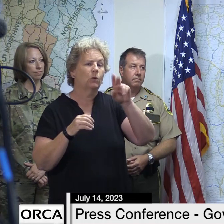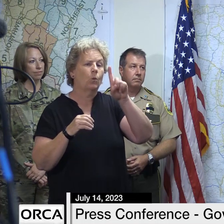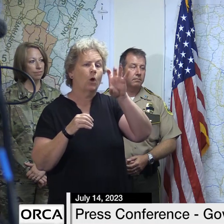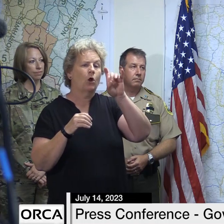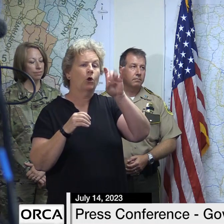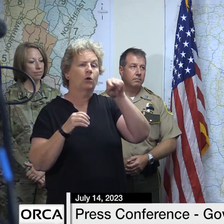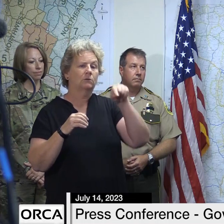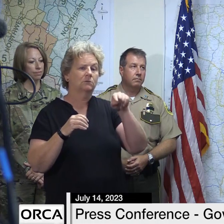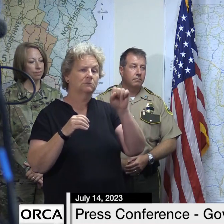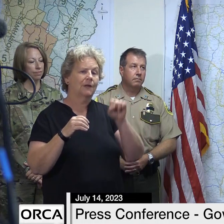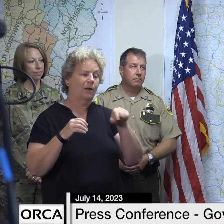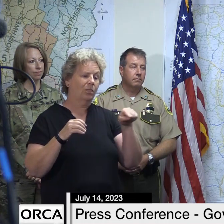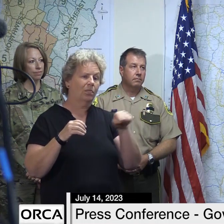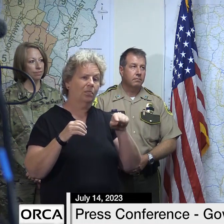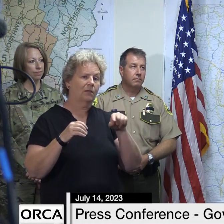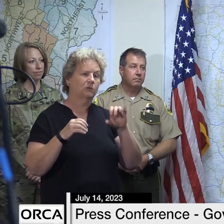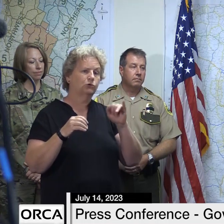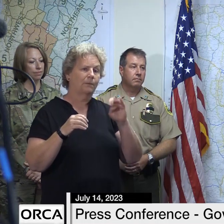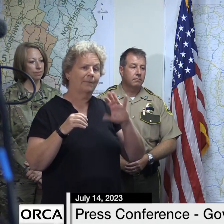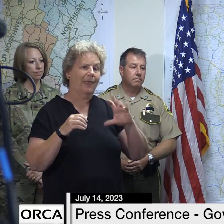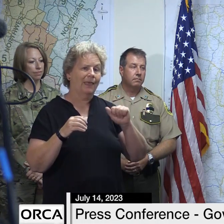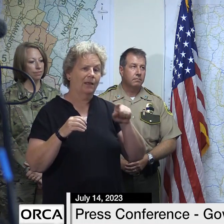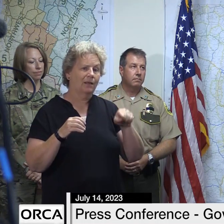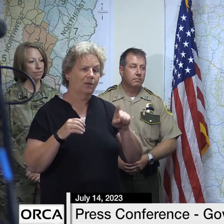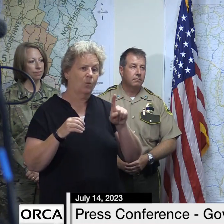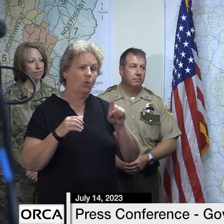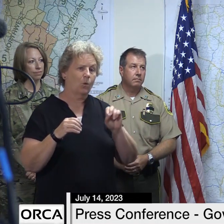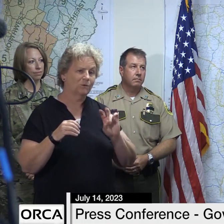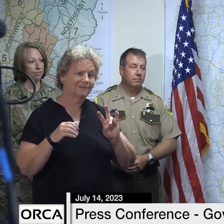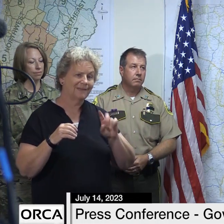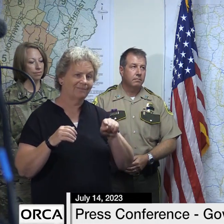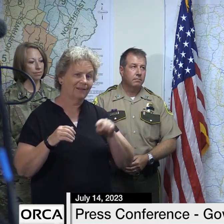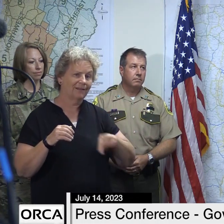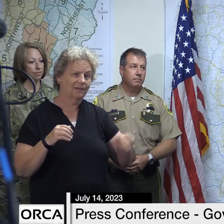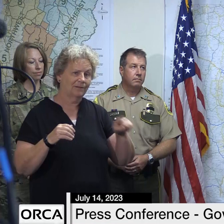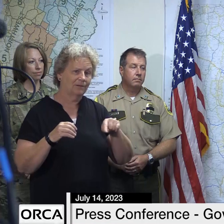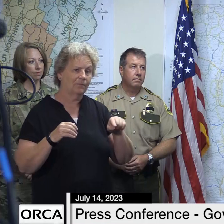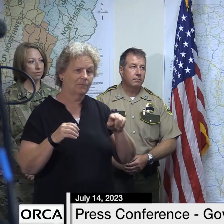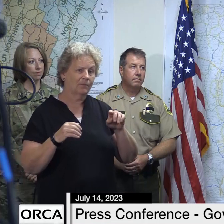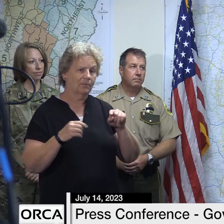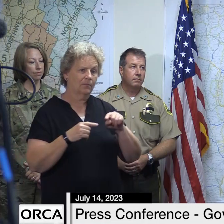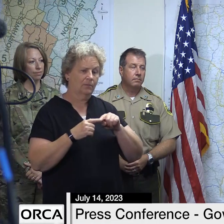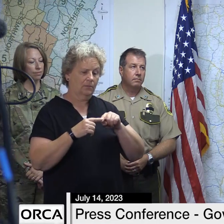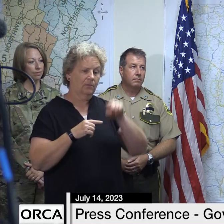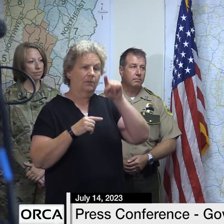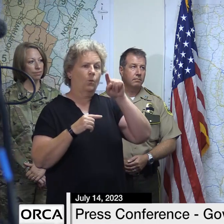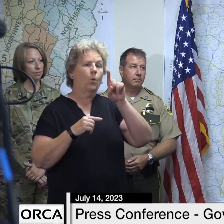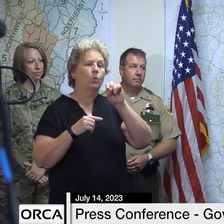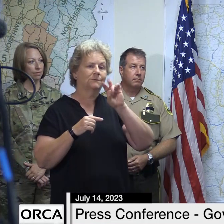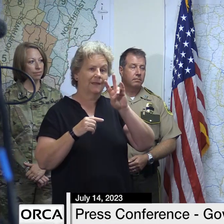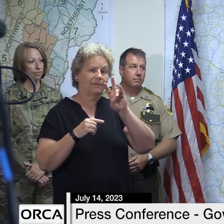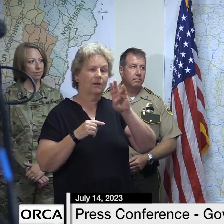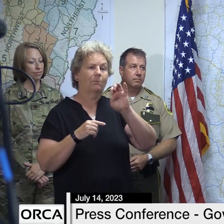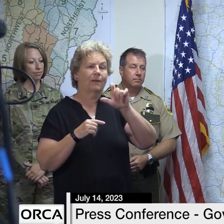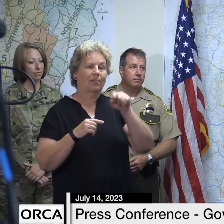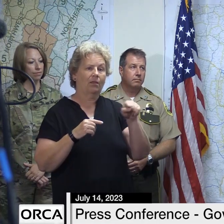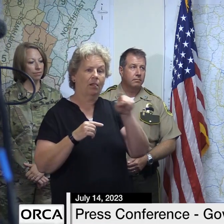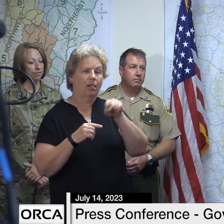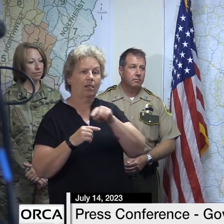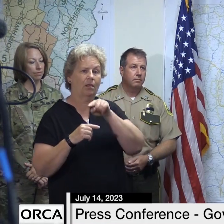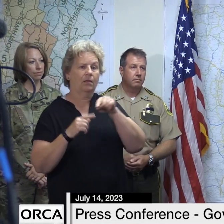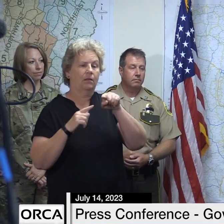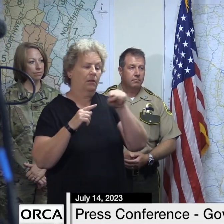Vermont 107, Stockbridge to Bethel, Vermont 100 in Londonderry, Vermont 100 in